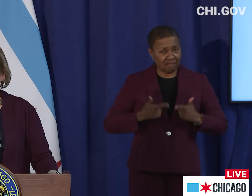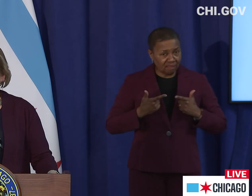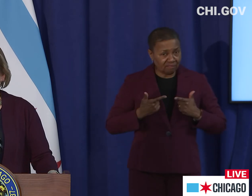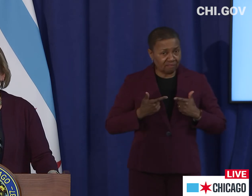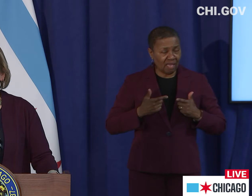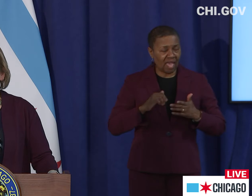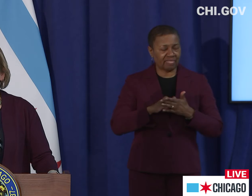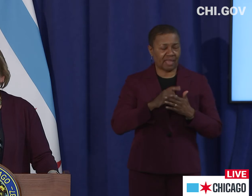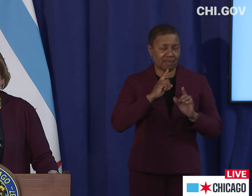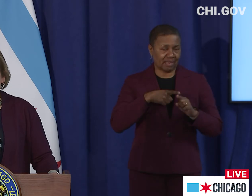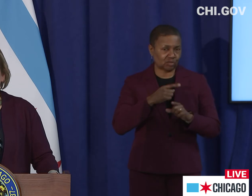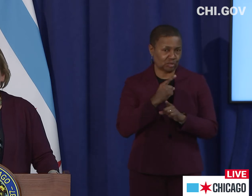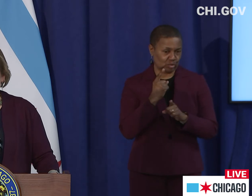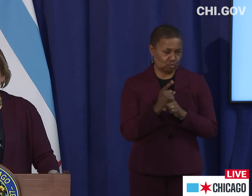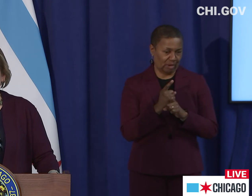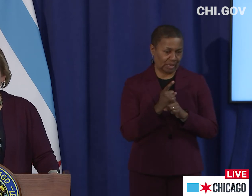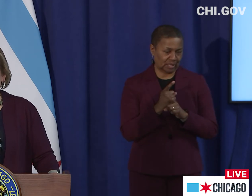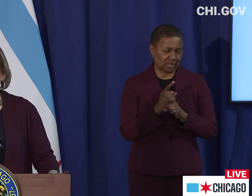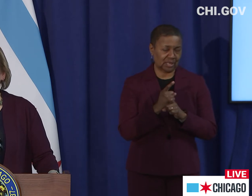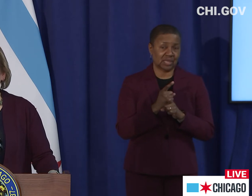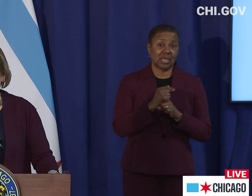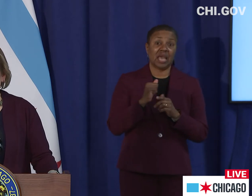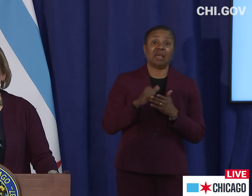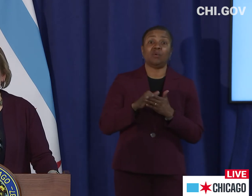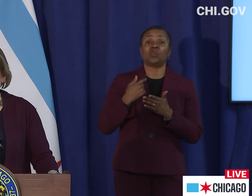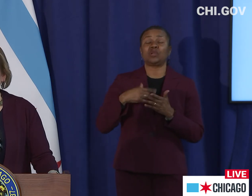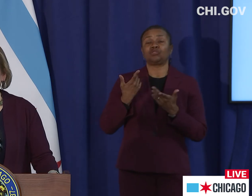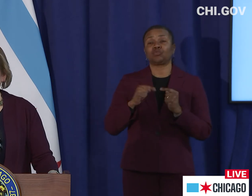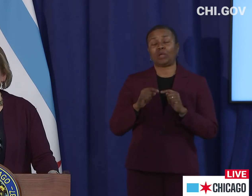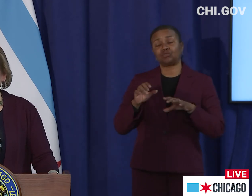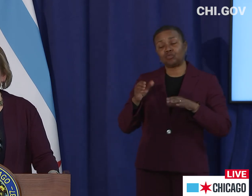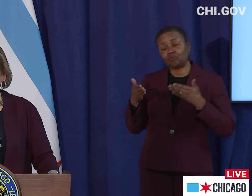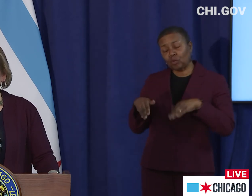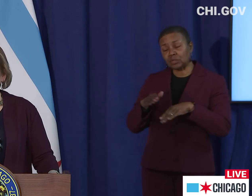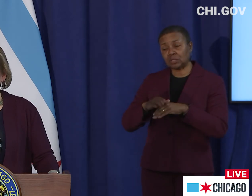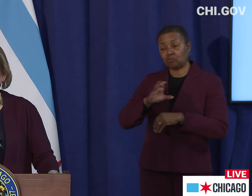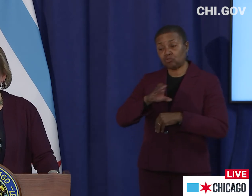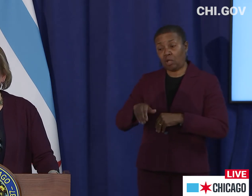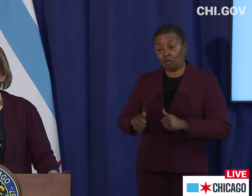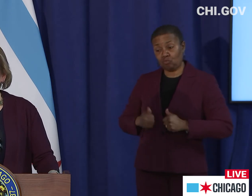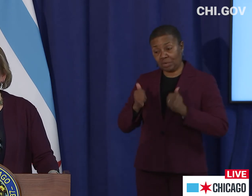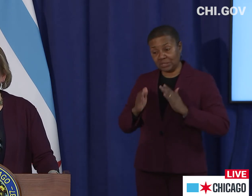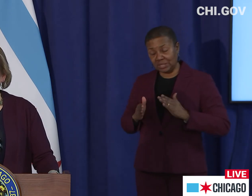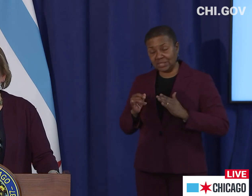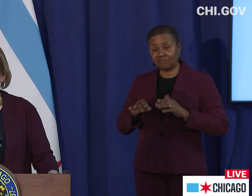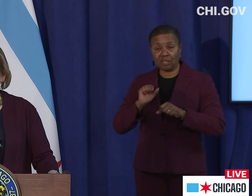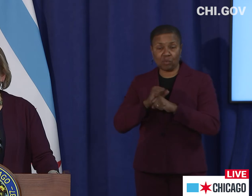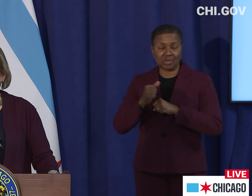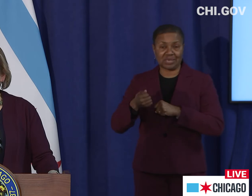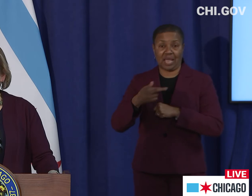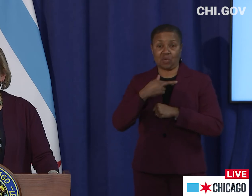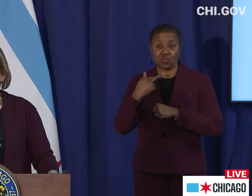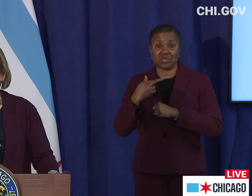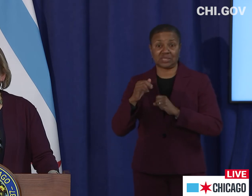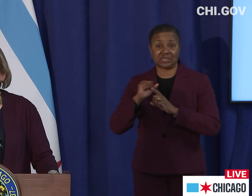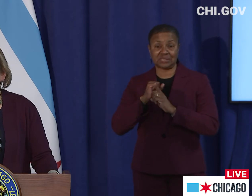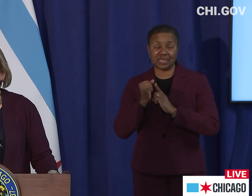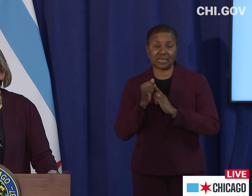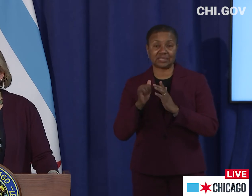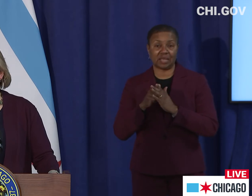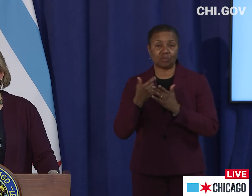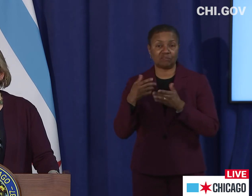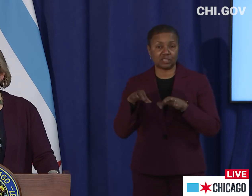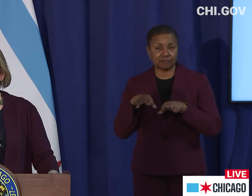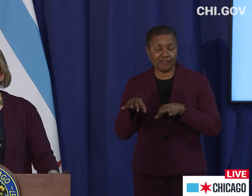to be for people predominantly who live in Chicago or if they work in some of the higher risk settings that have been defined.